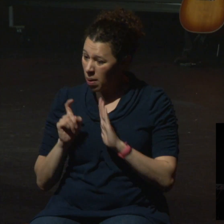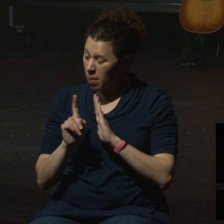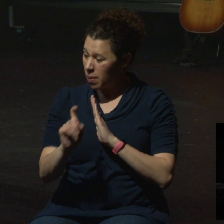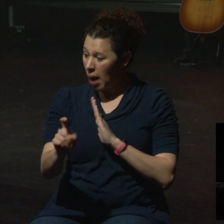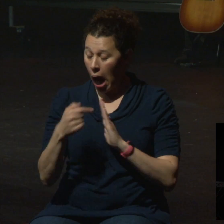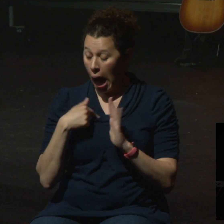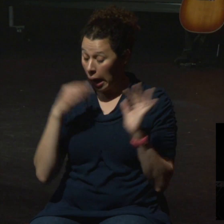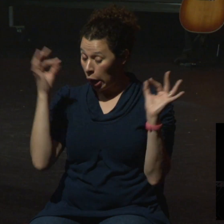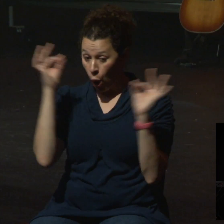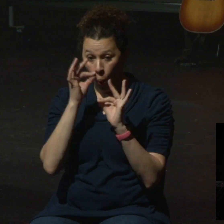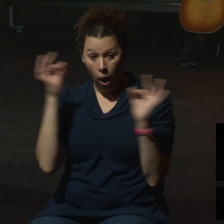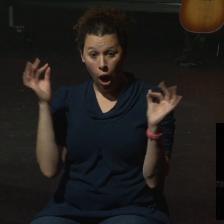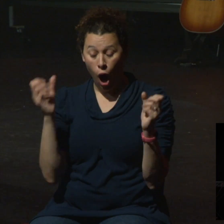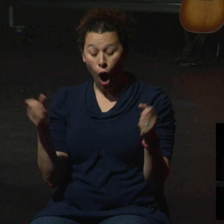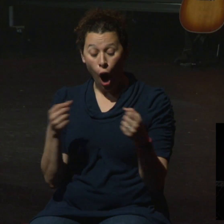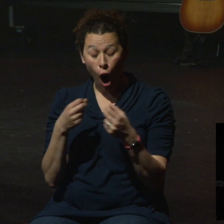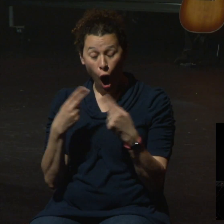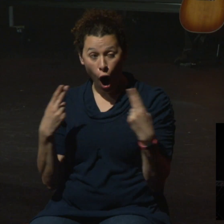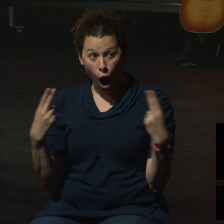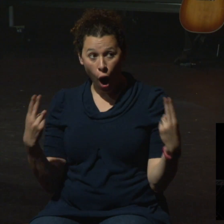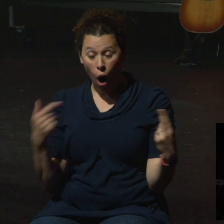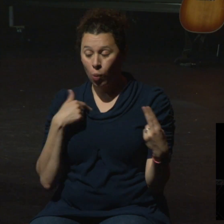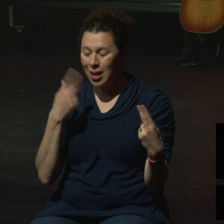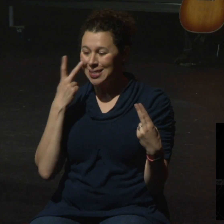but okay, I see it now.